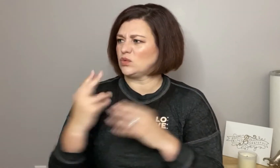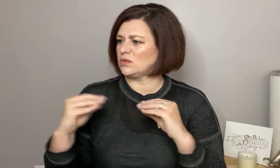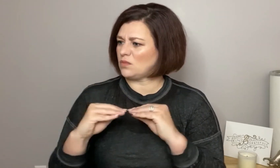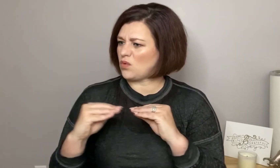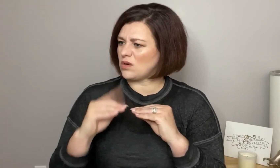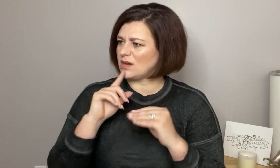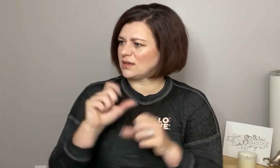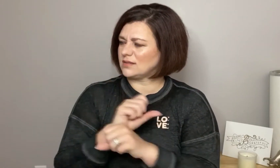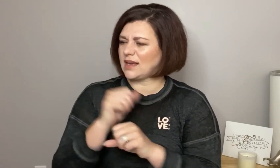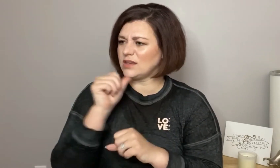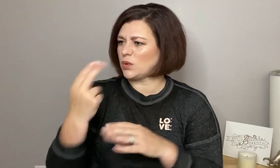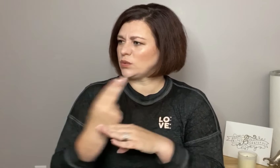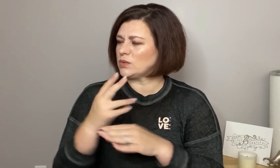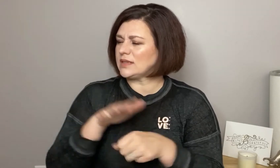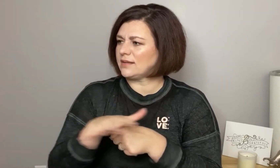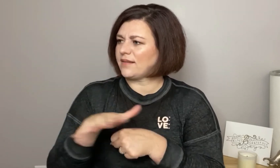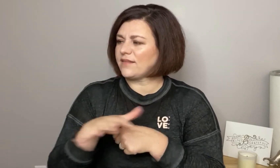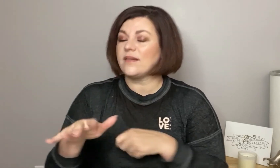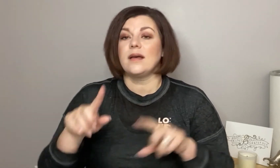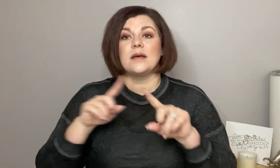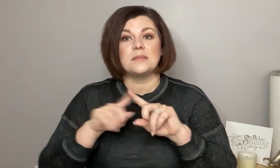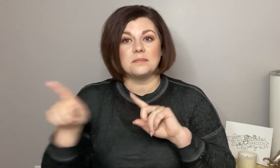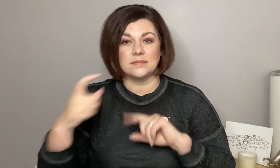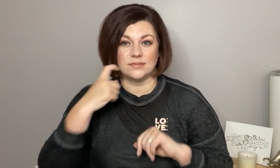I actually need to use it more now that I think of it. I don't use it